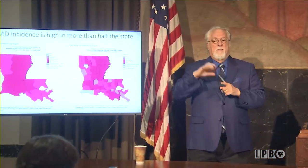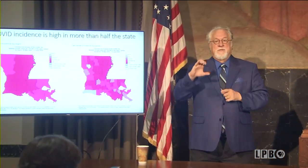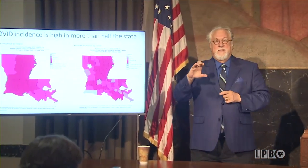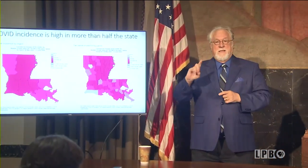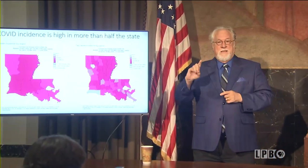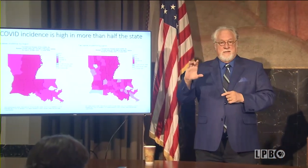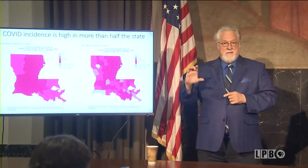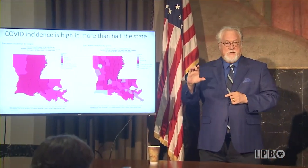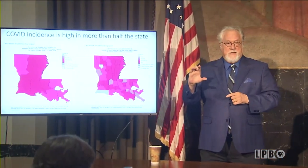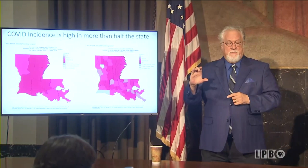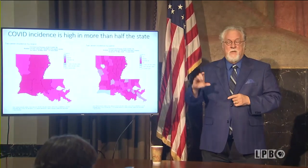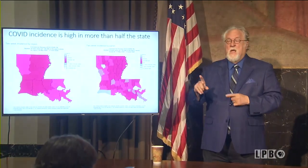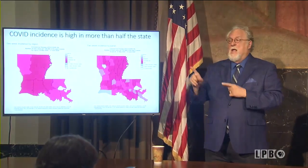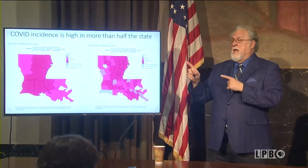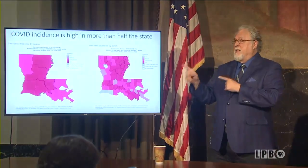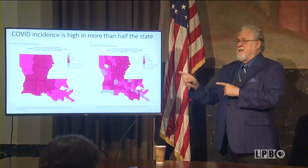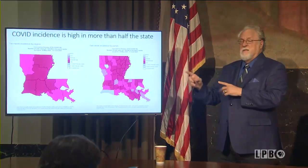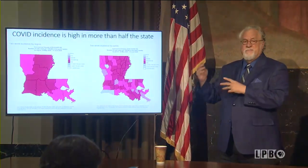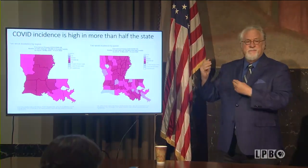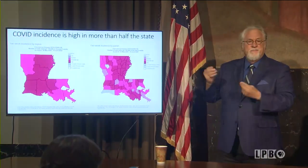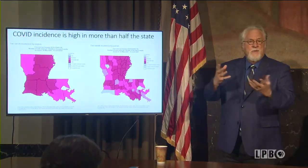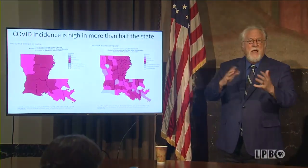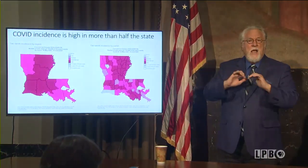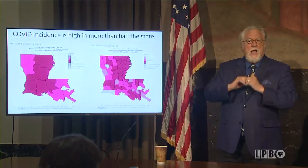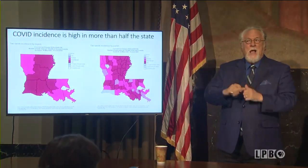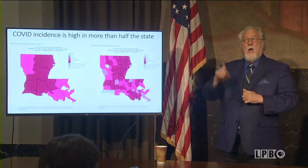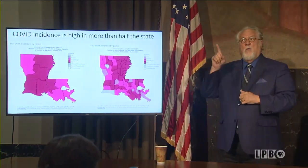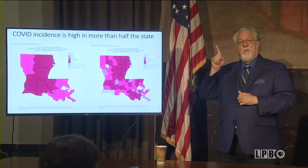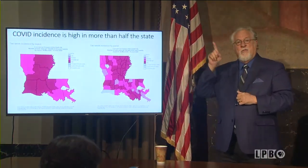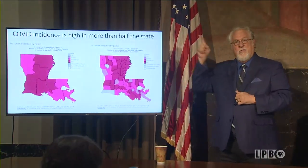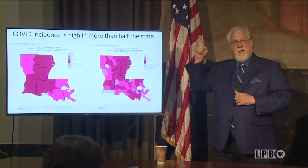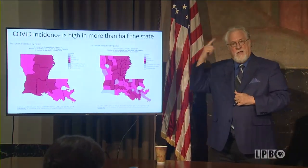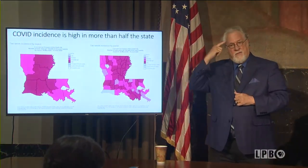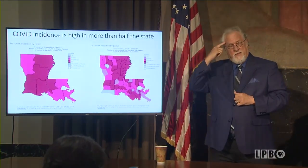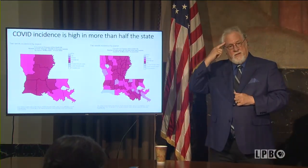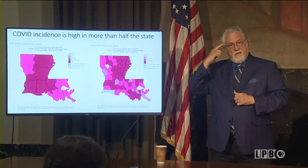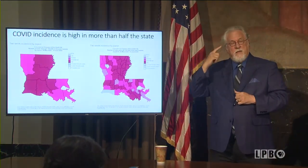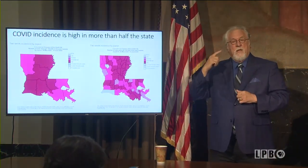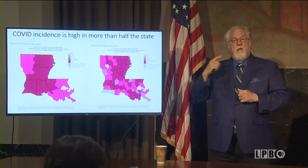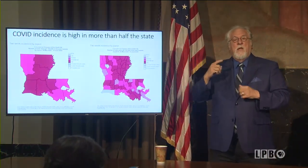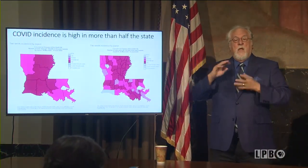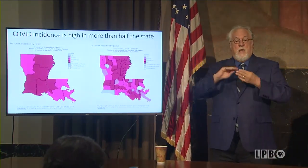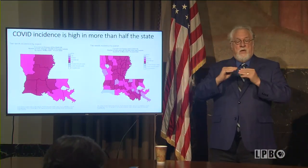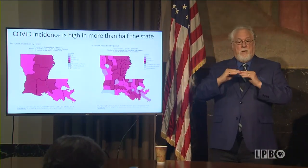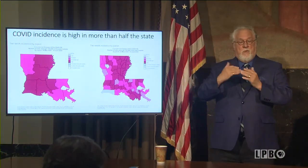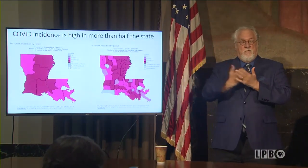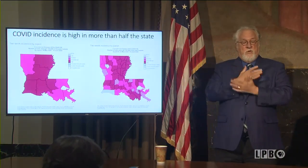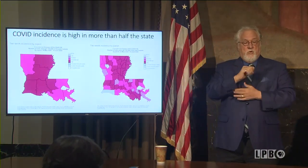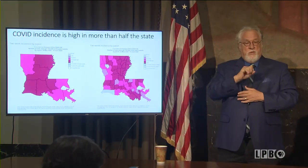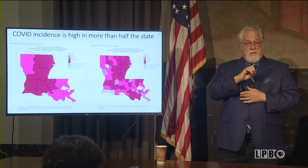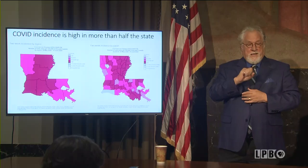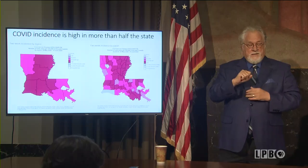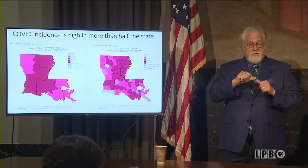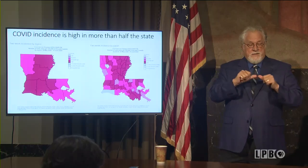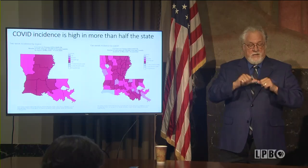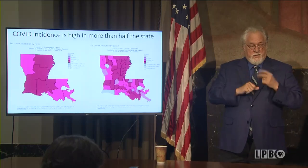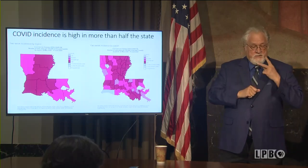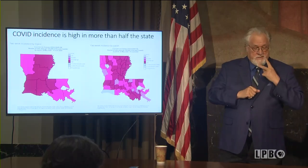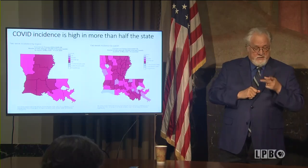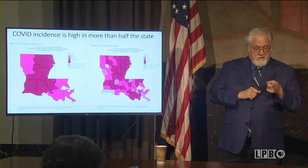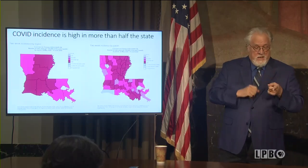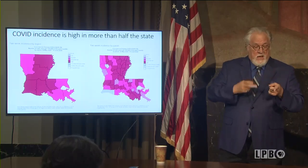Control. And this is just to convey how they think about whether the number of new cases that an area is seeing